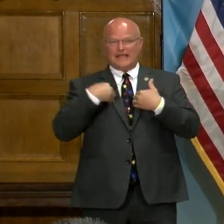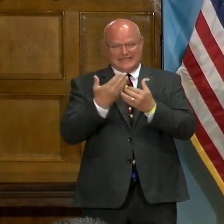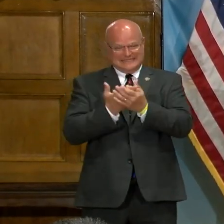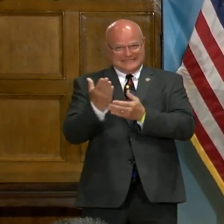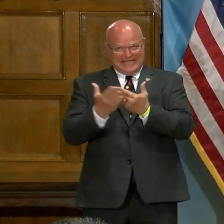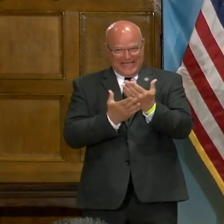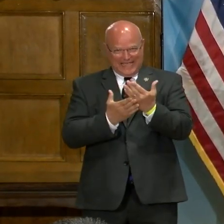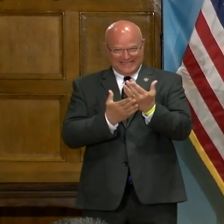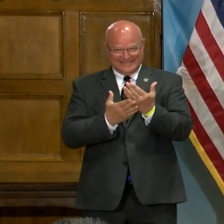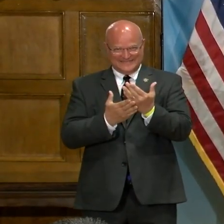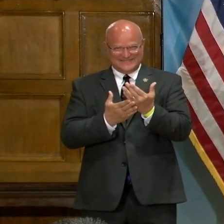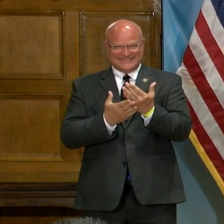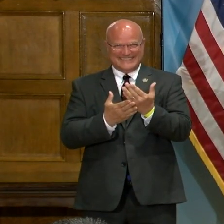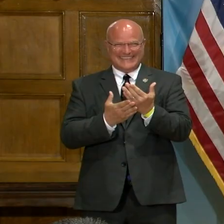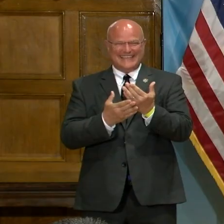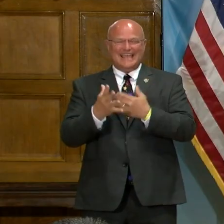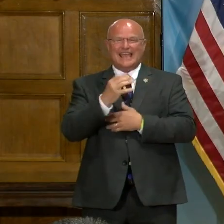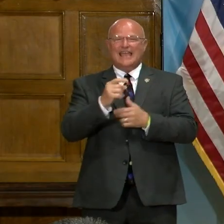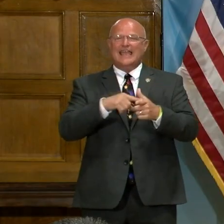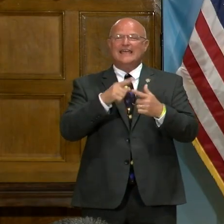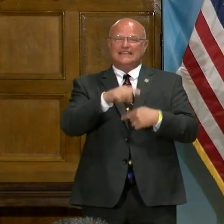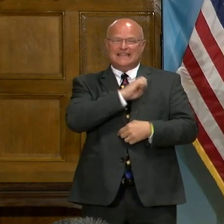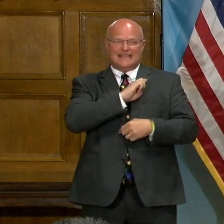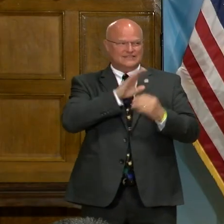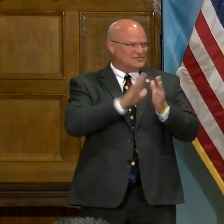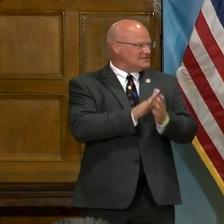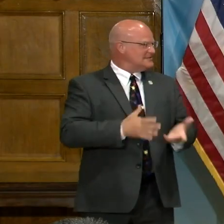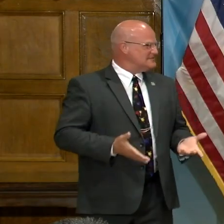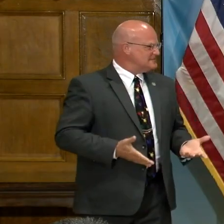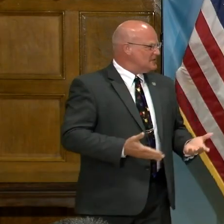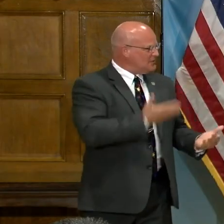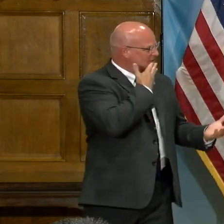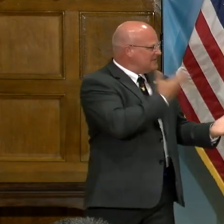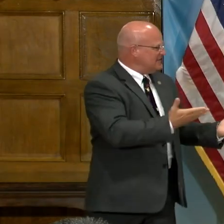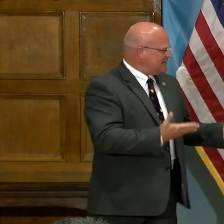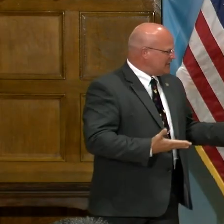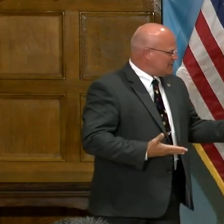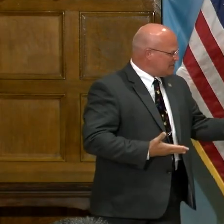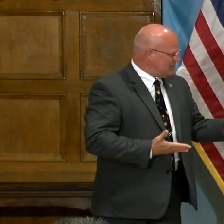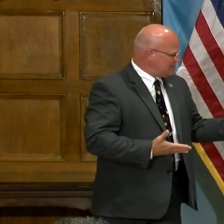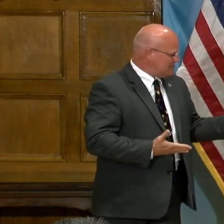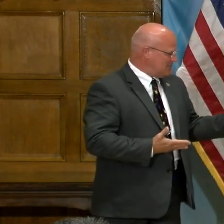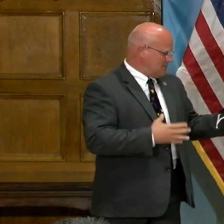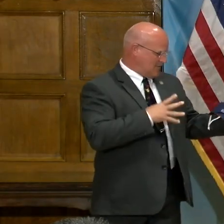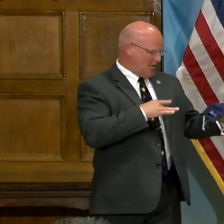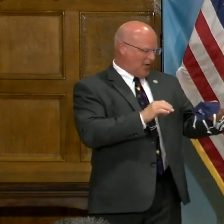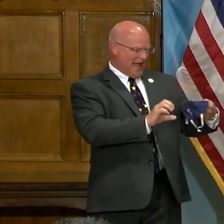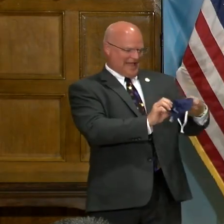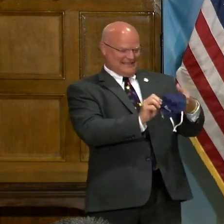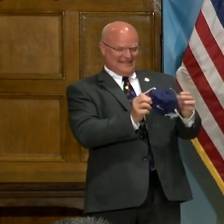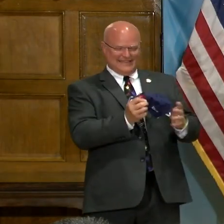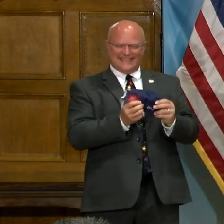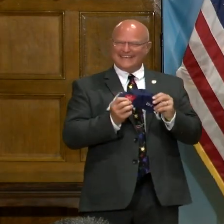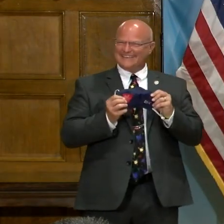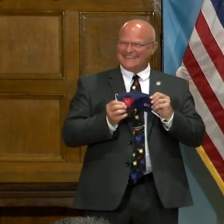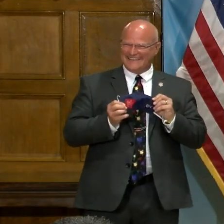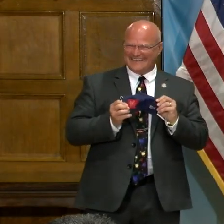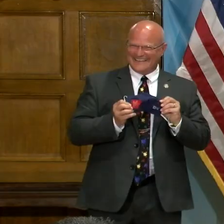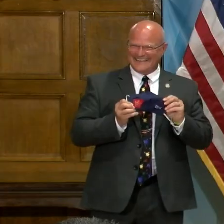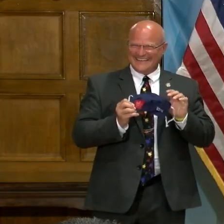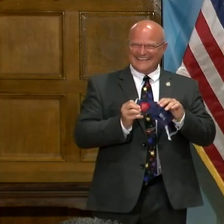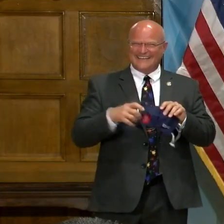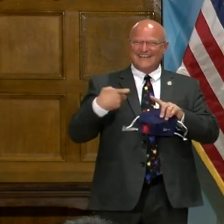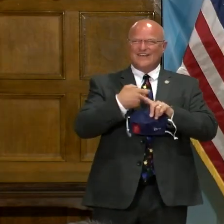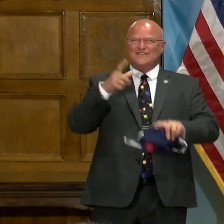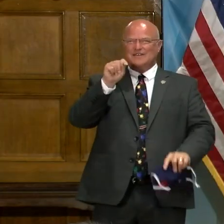in his hand. And then, Eddie, this is yours. Thank you very much. And that's